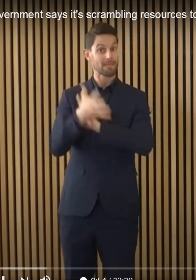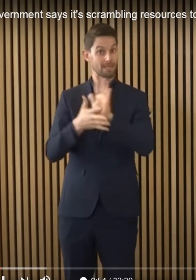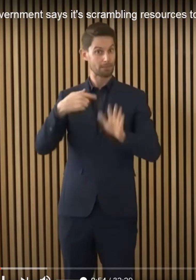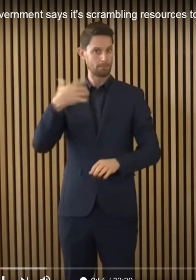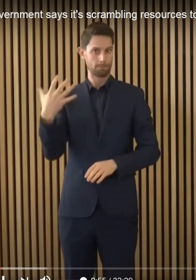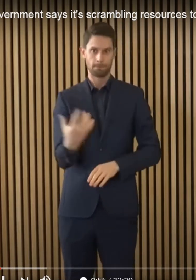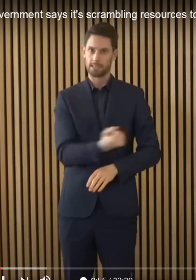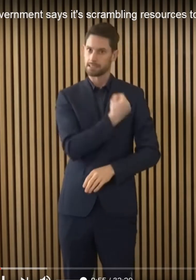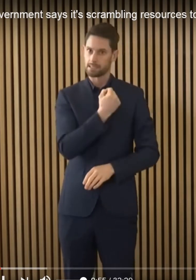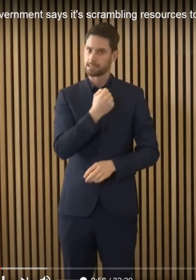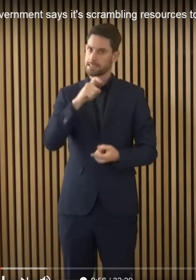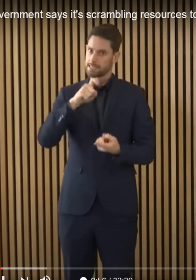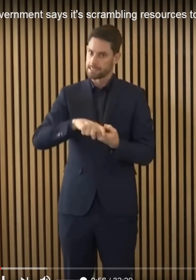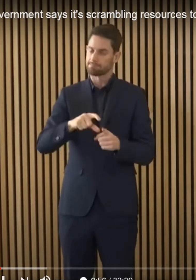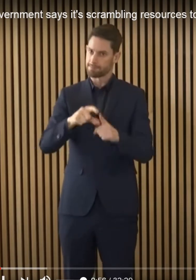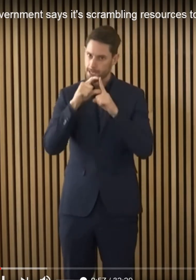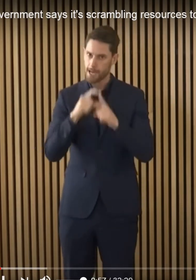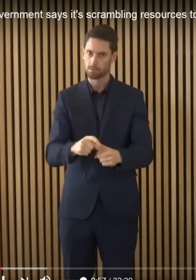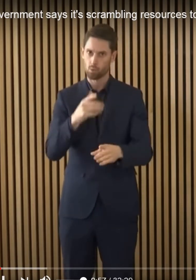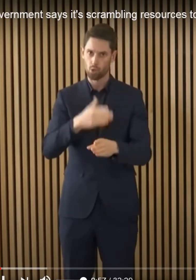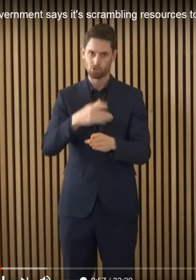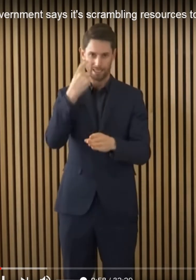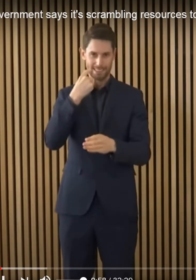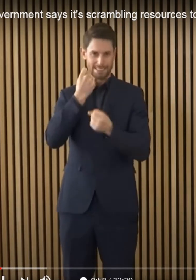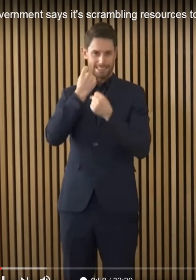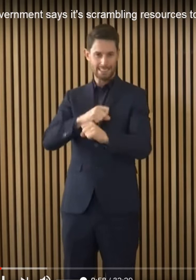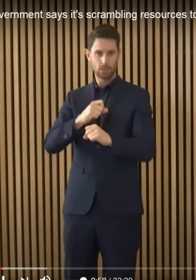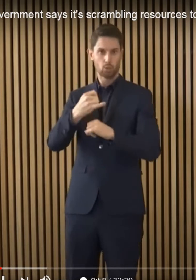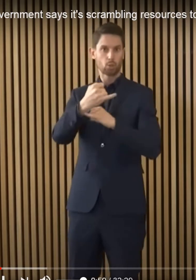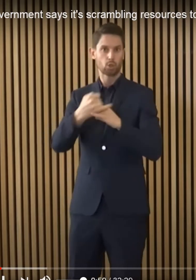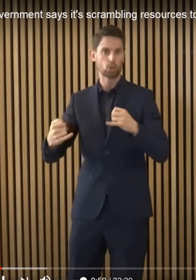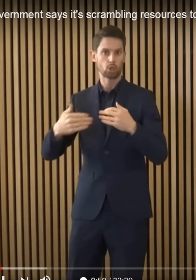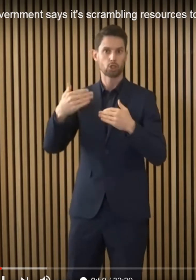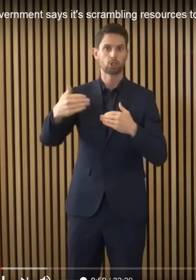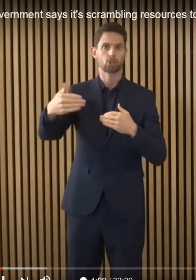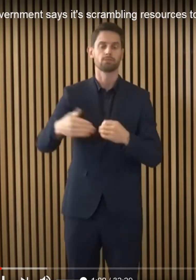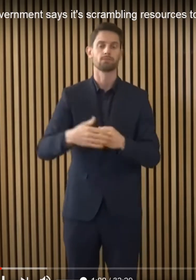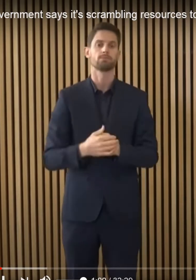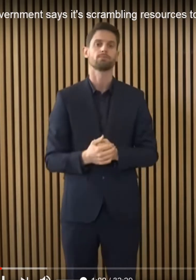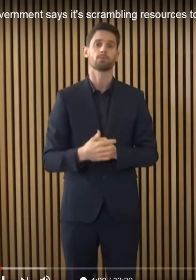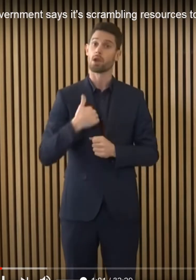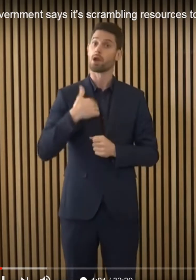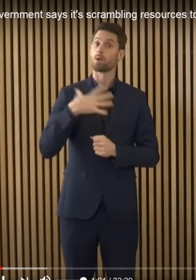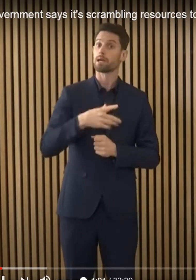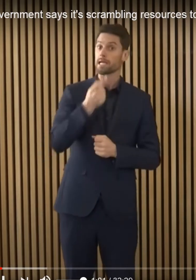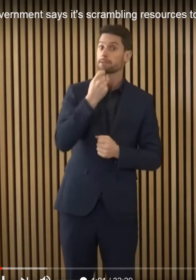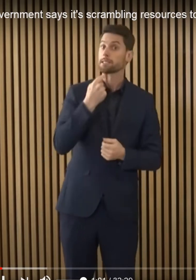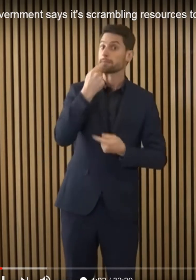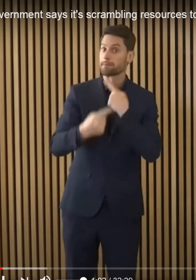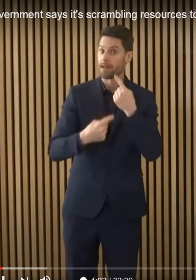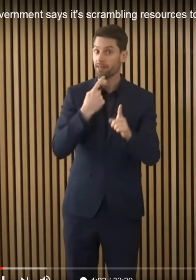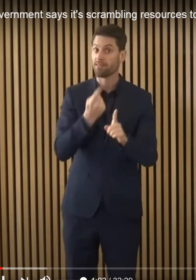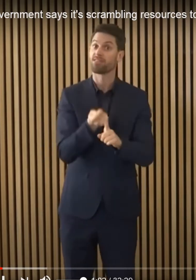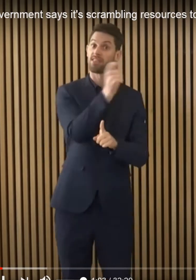about those consequences, but we recognise that progress. I want to give a brief update, and Joe in particular to focus